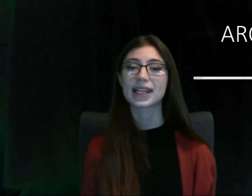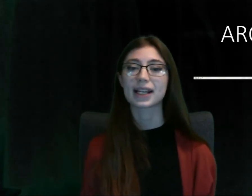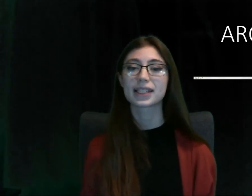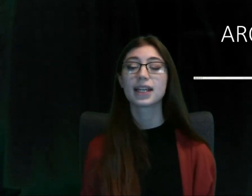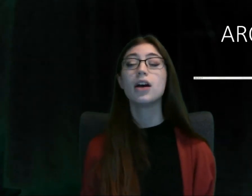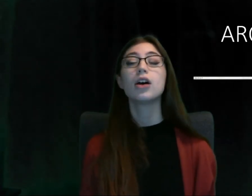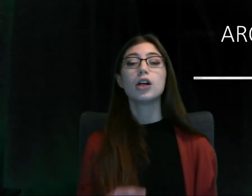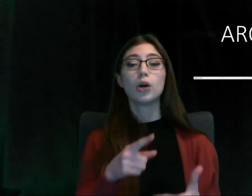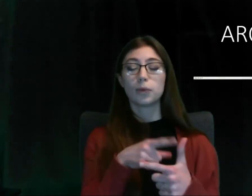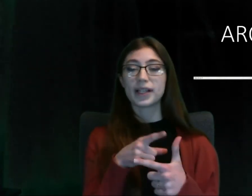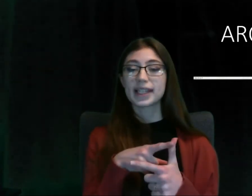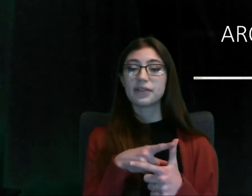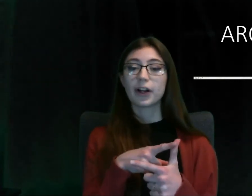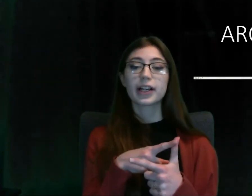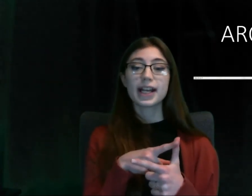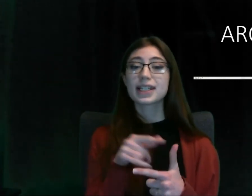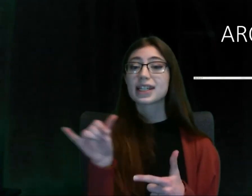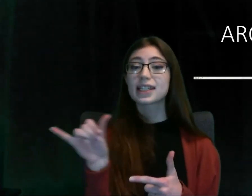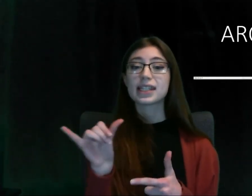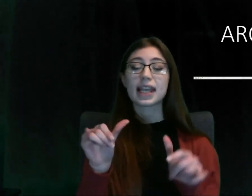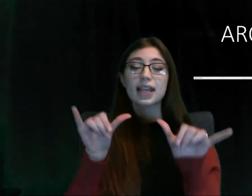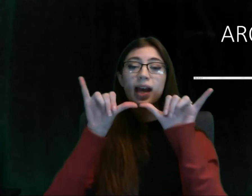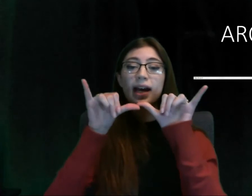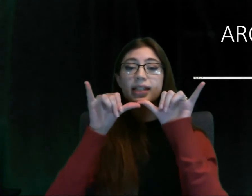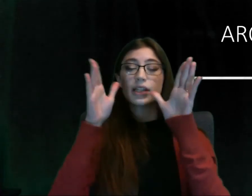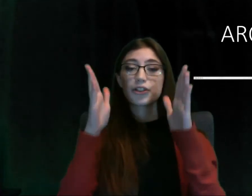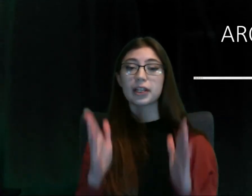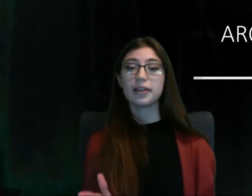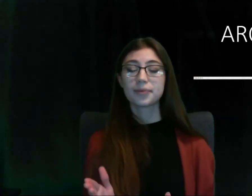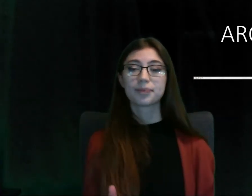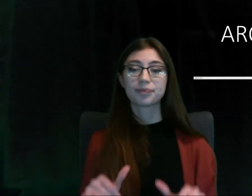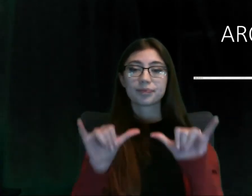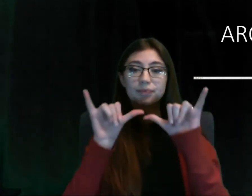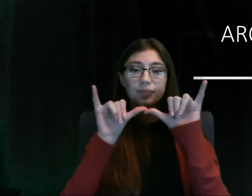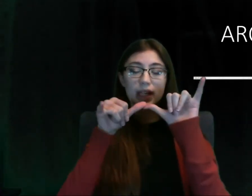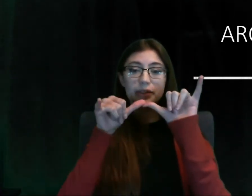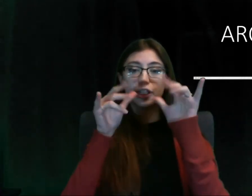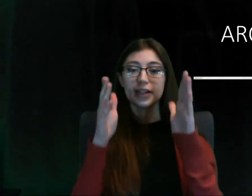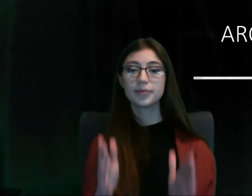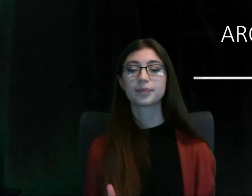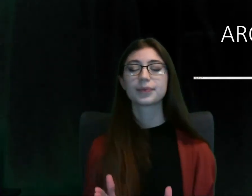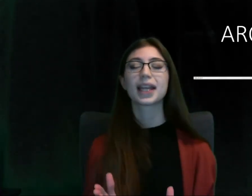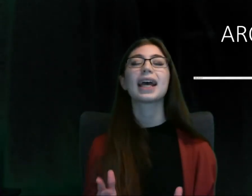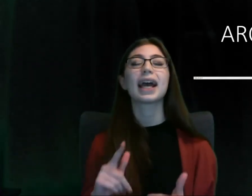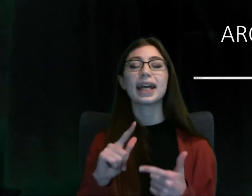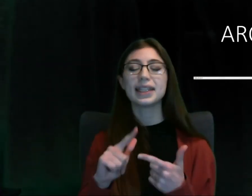Architect. One sign for architect is the same as engineer. Engineer. And then you